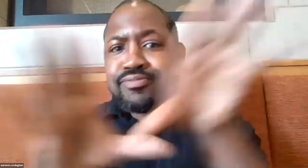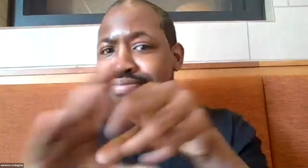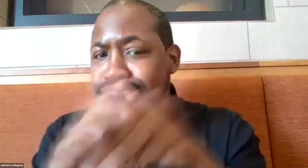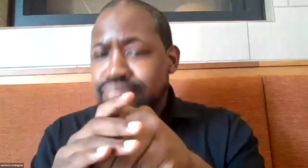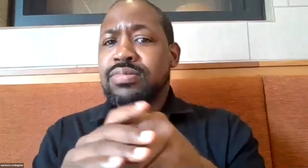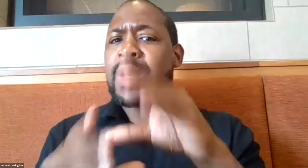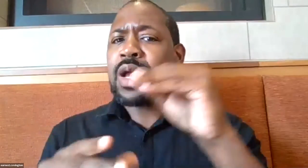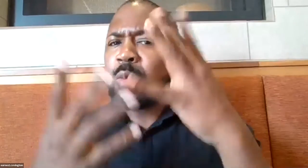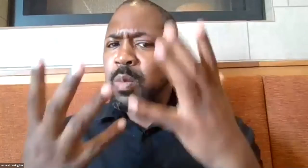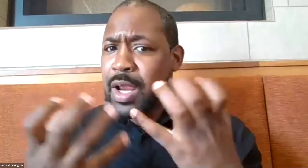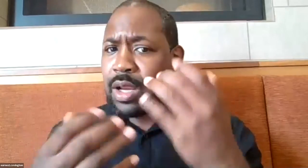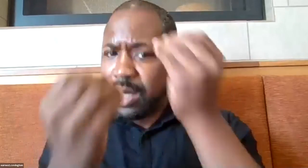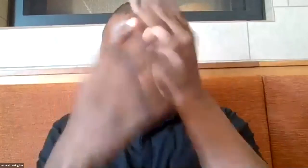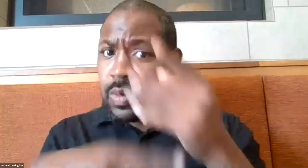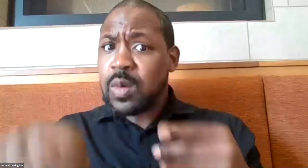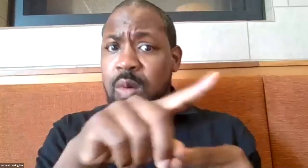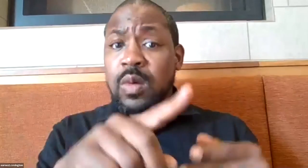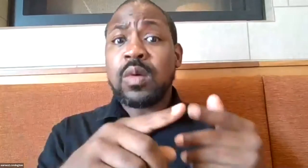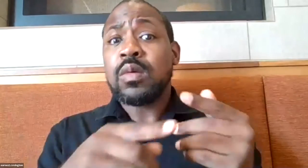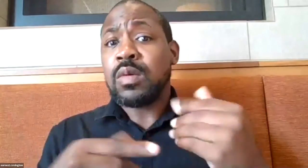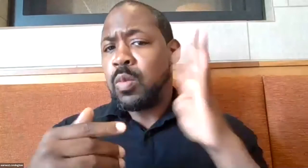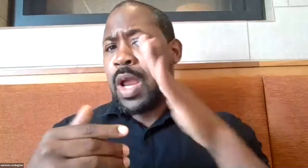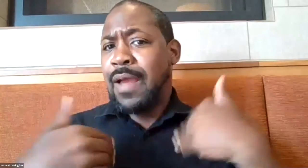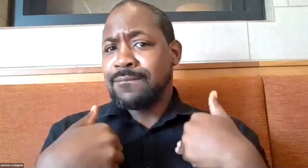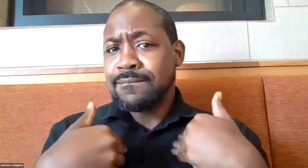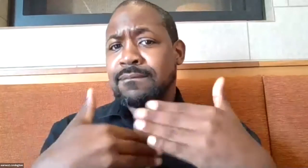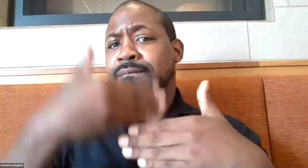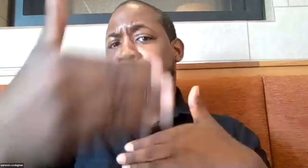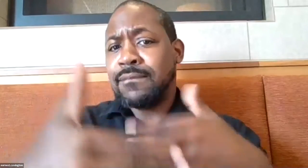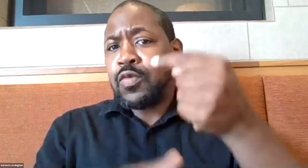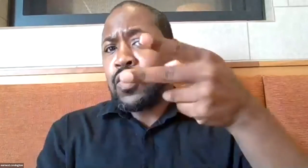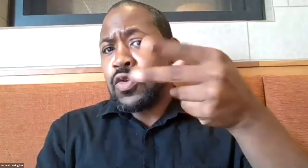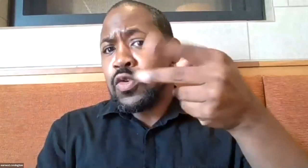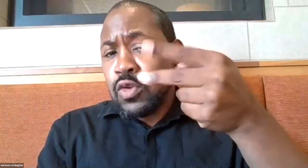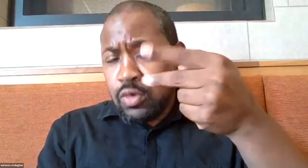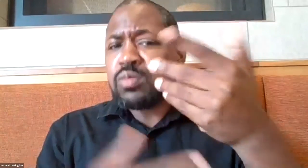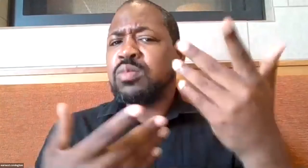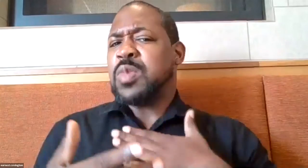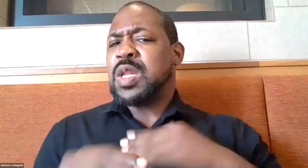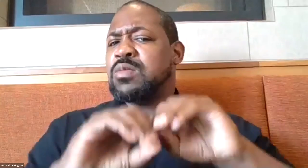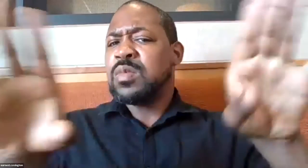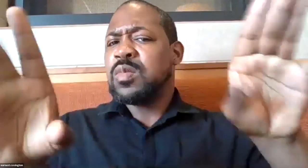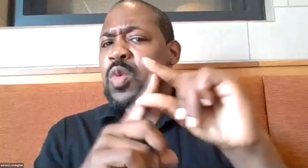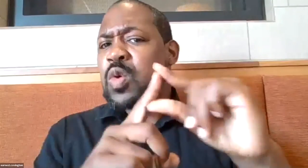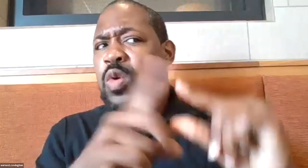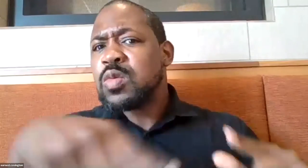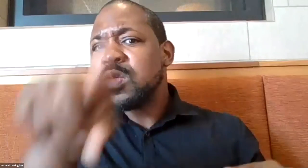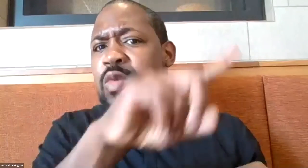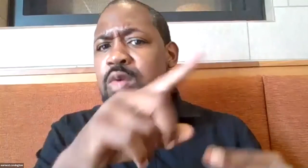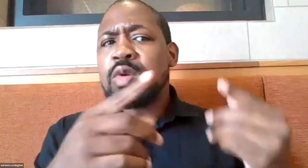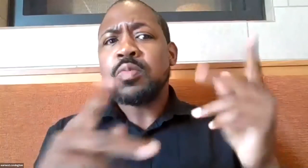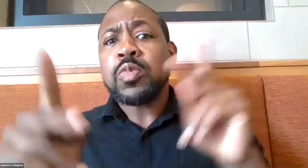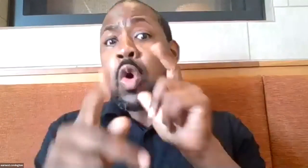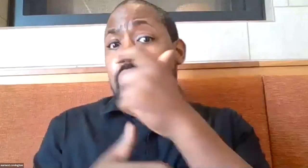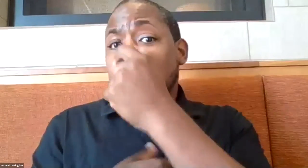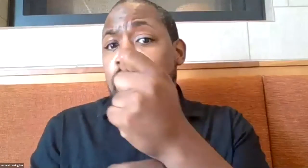this is going to benefit a lot of the people. And at the same time, I'd like to thank everybody who's done this meeting here. And next Thursday, we're also going to be sending